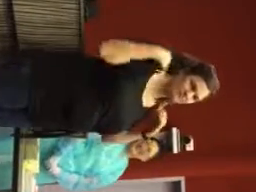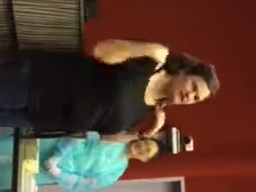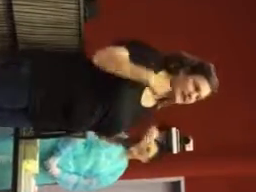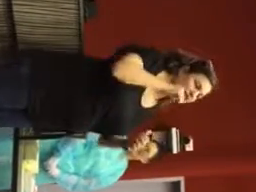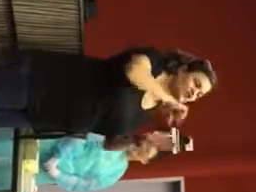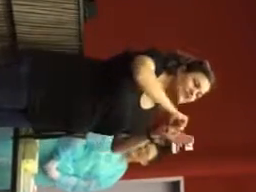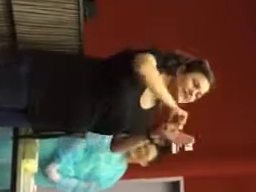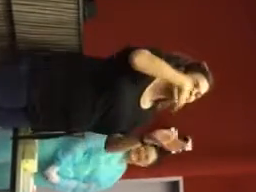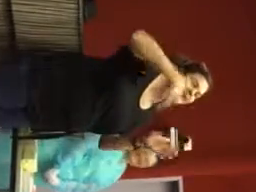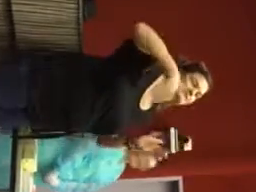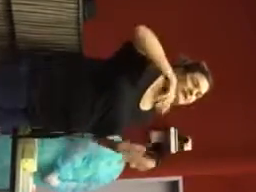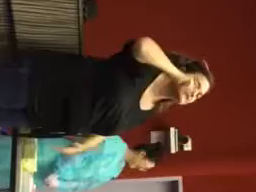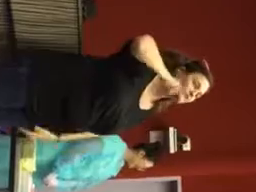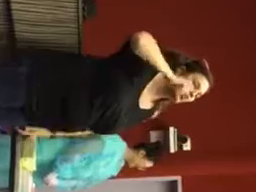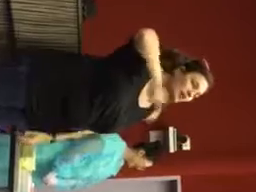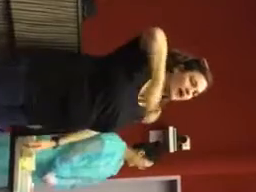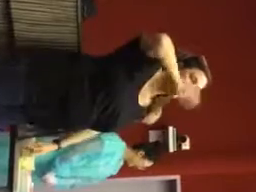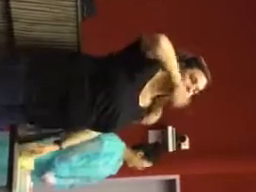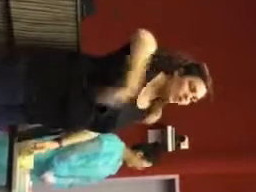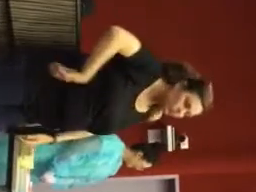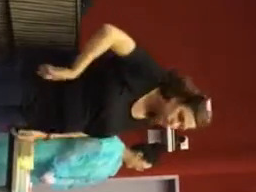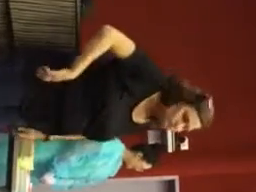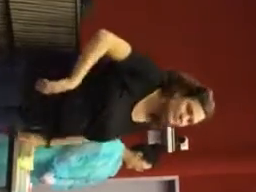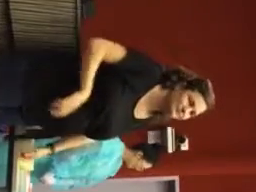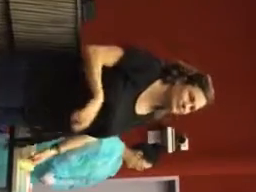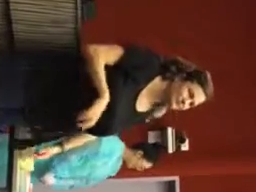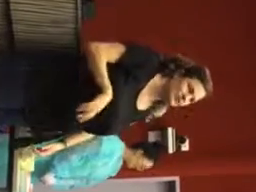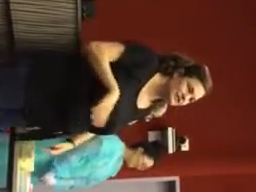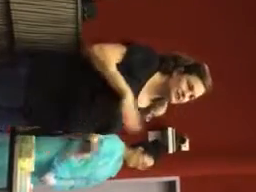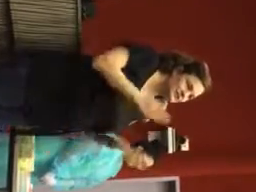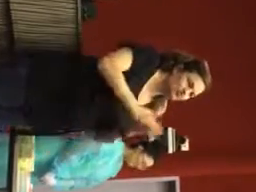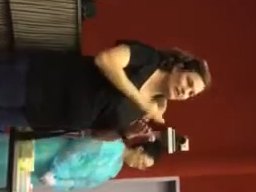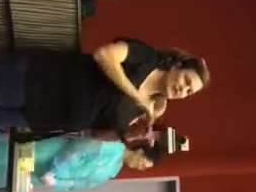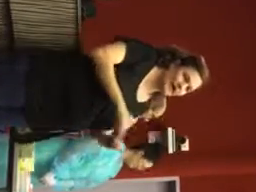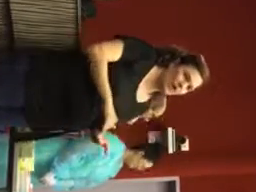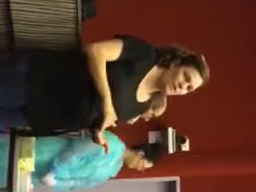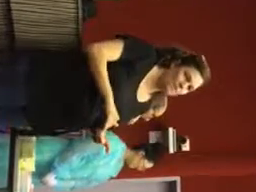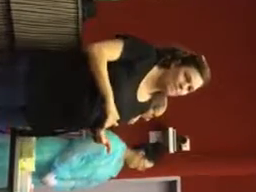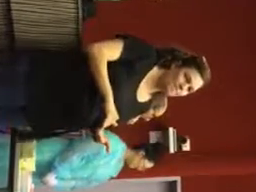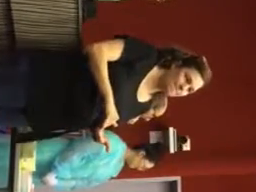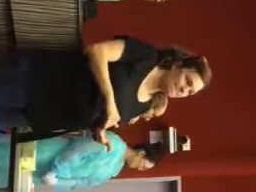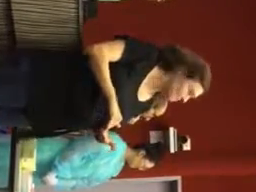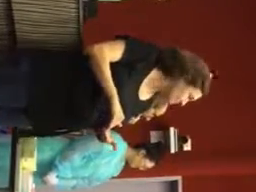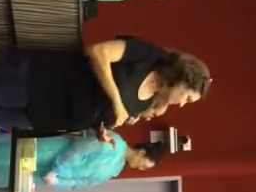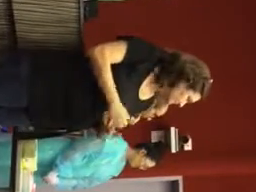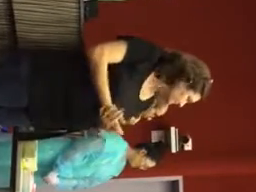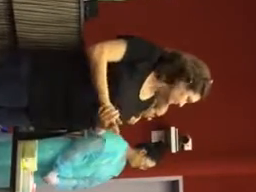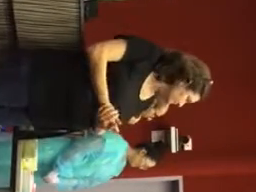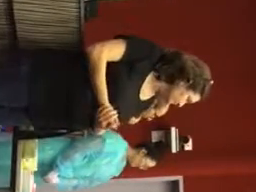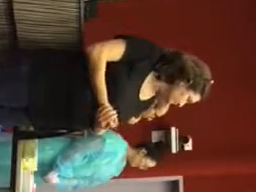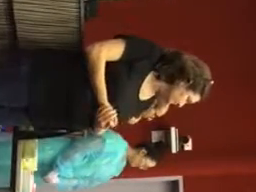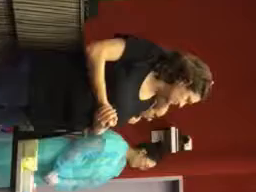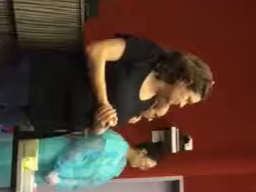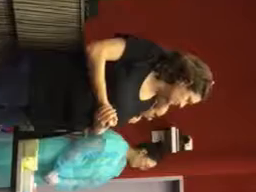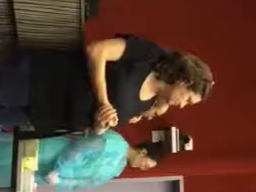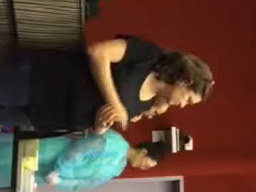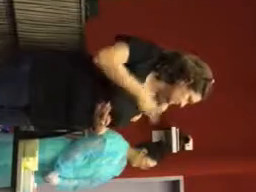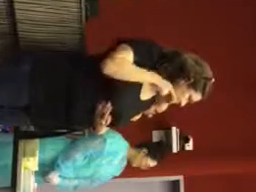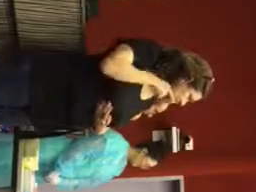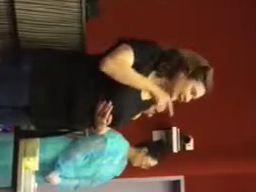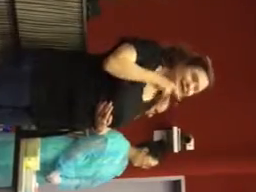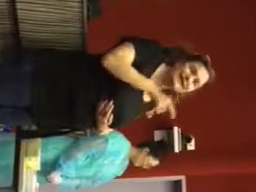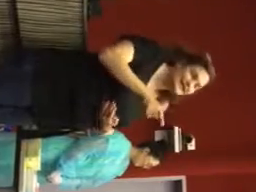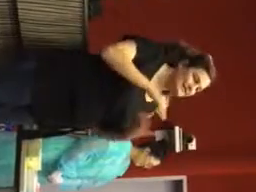because what it will do will only affect the superficial layers of this biome. It won't actually get to the underlying layers, and